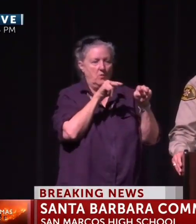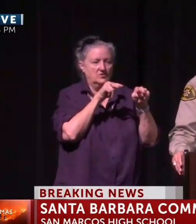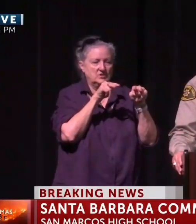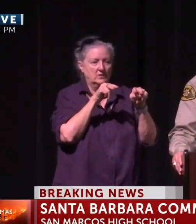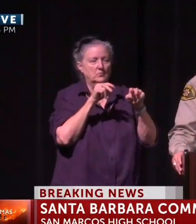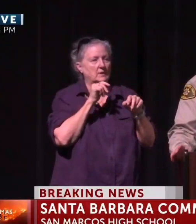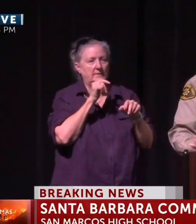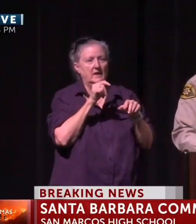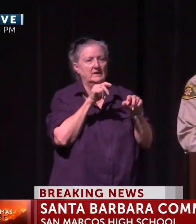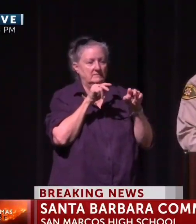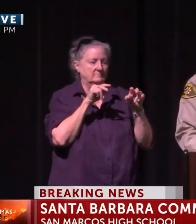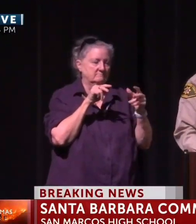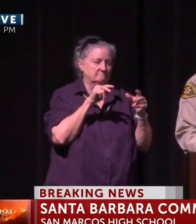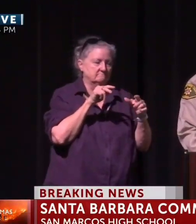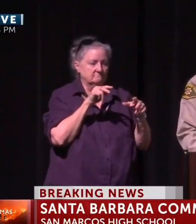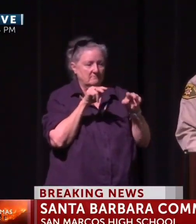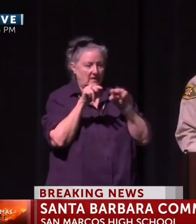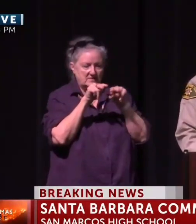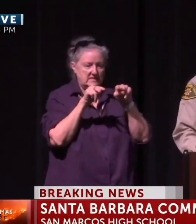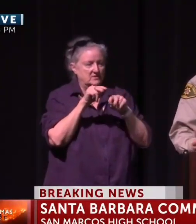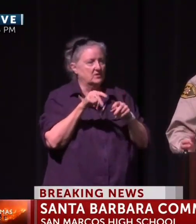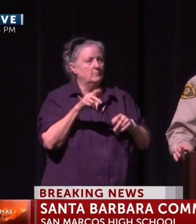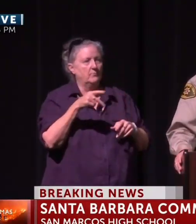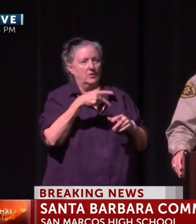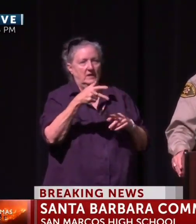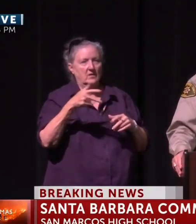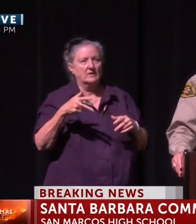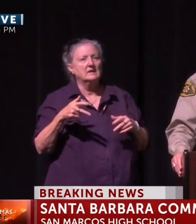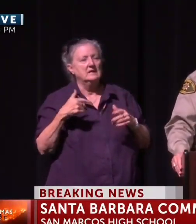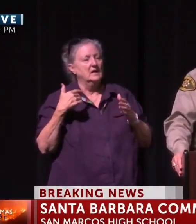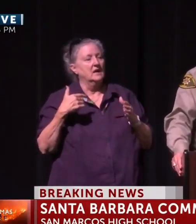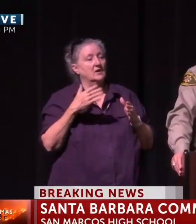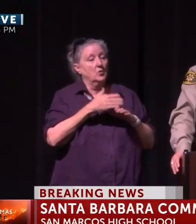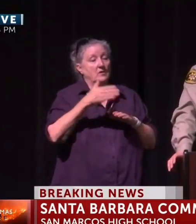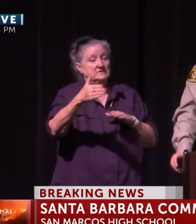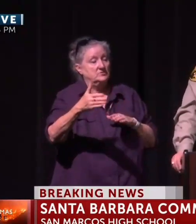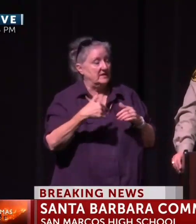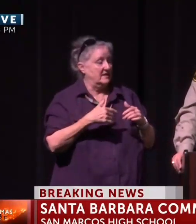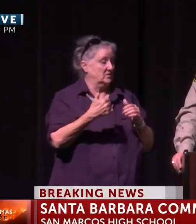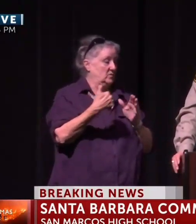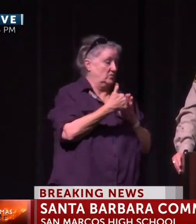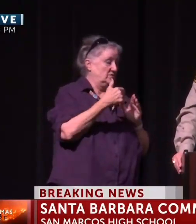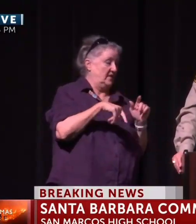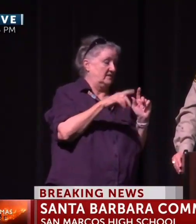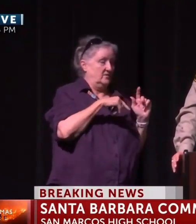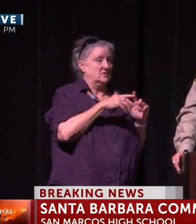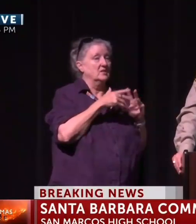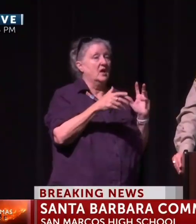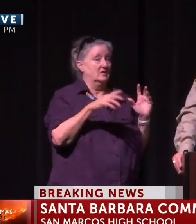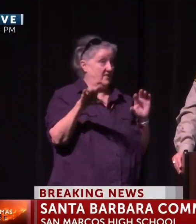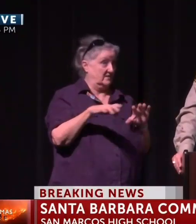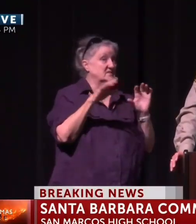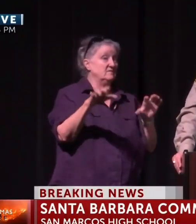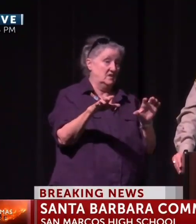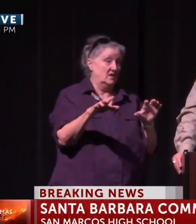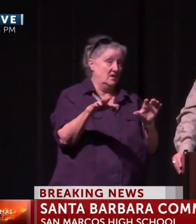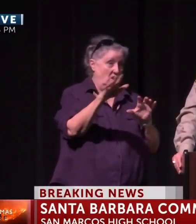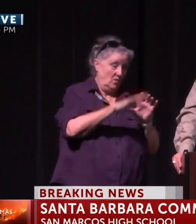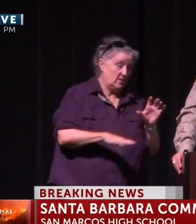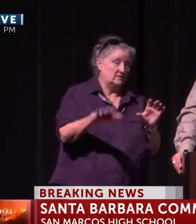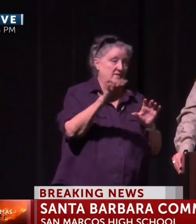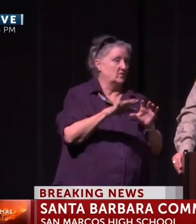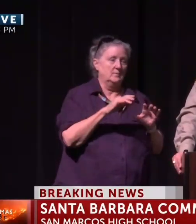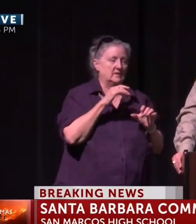would be in an unattended parking lot across the street and fairly close to that area. There's a lot of activity going on